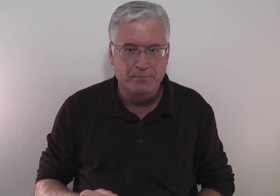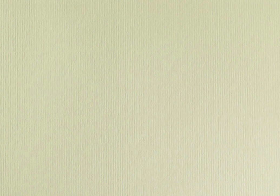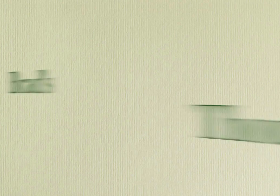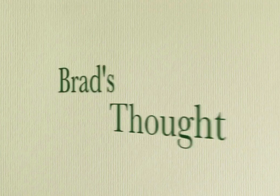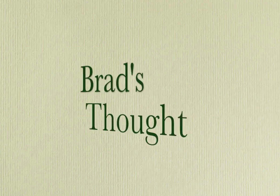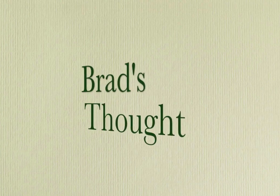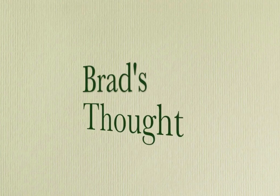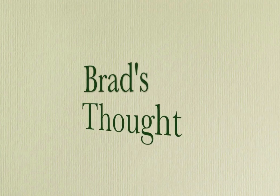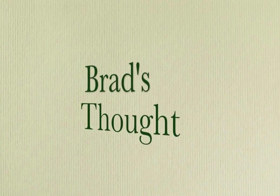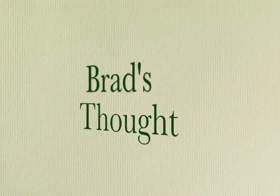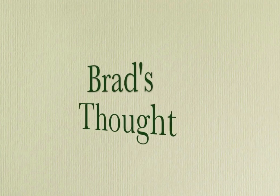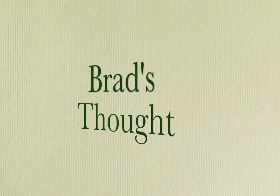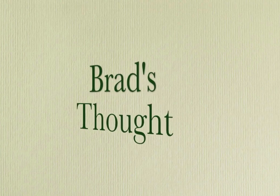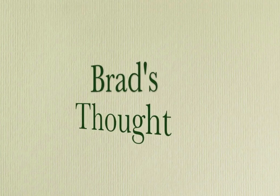just keep our word.